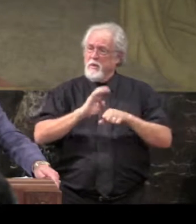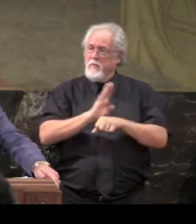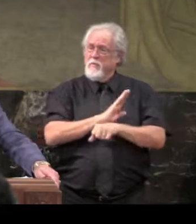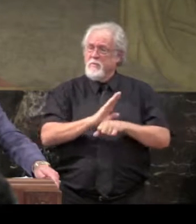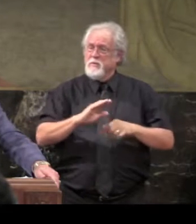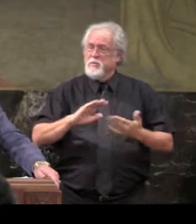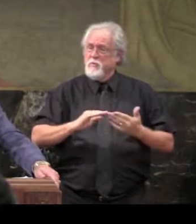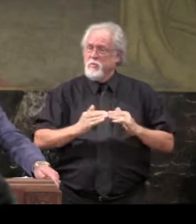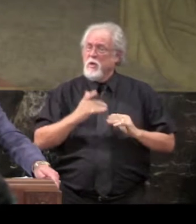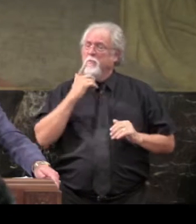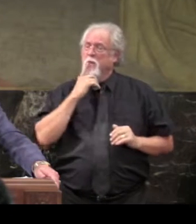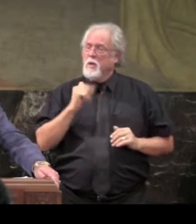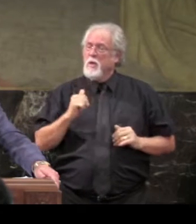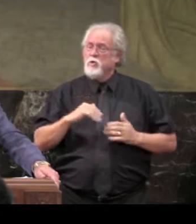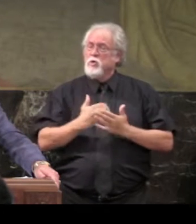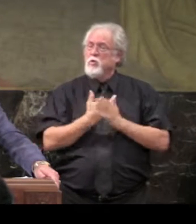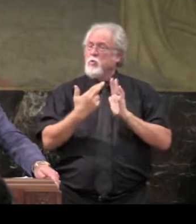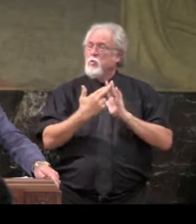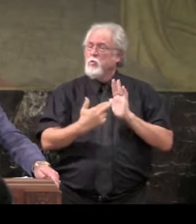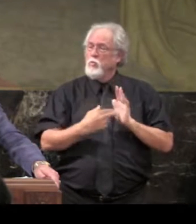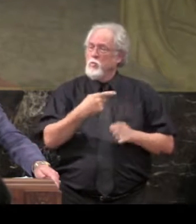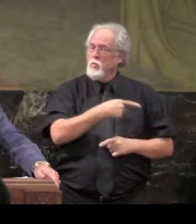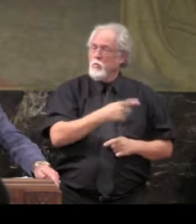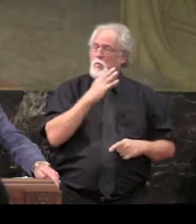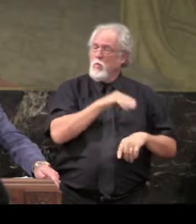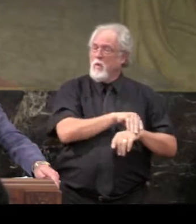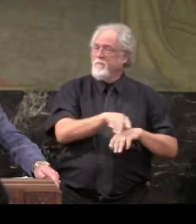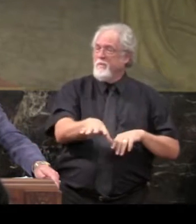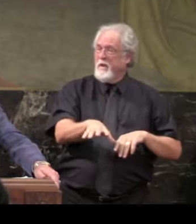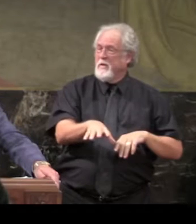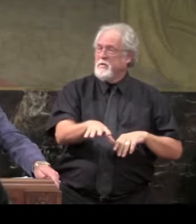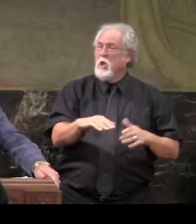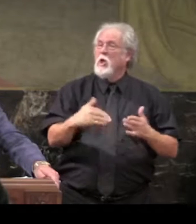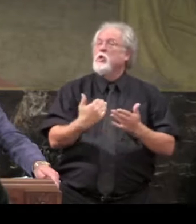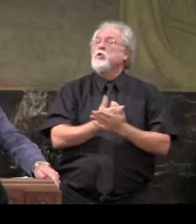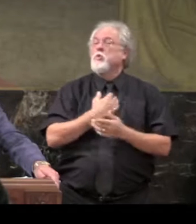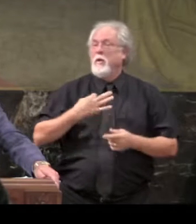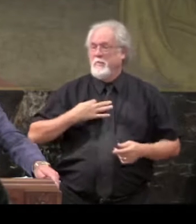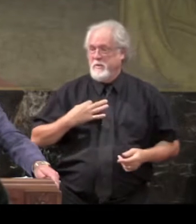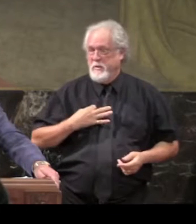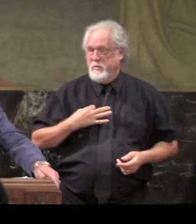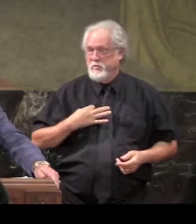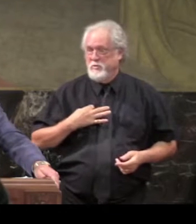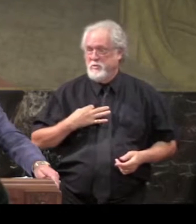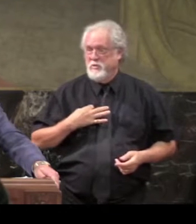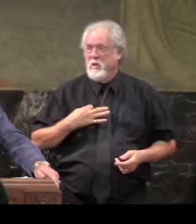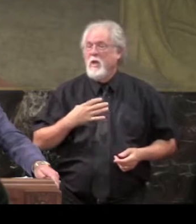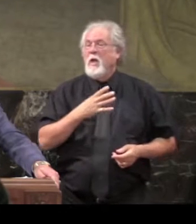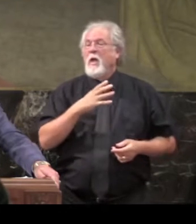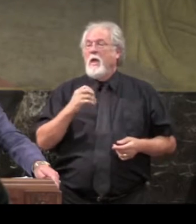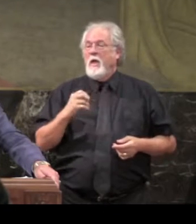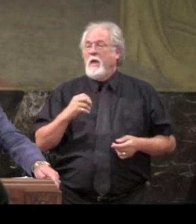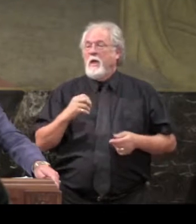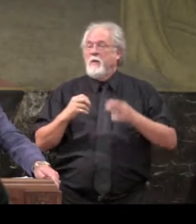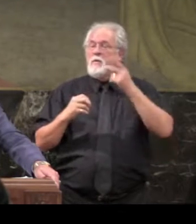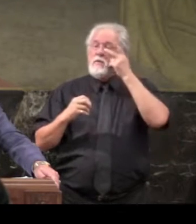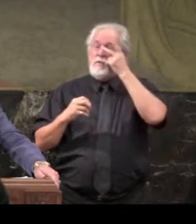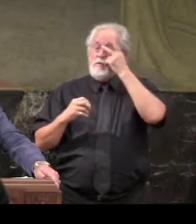community, because the new rules will affect new applications and in